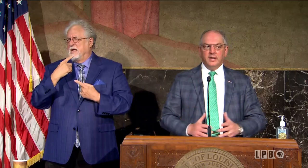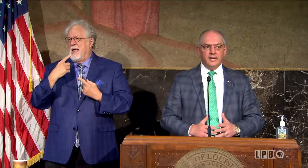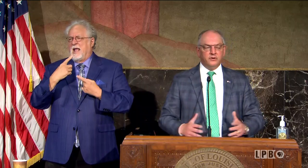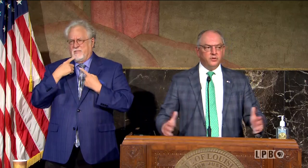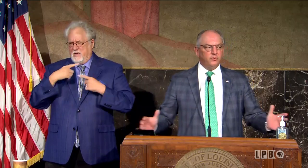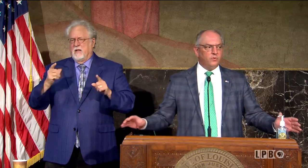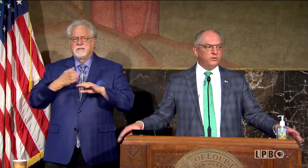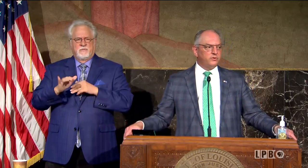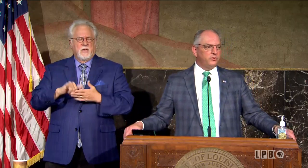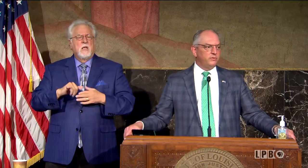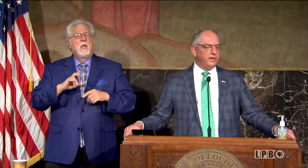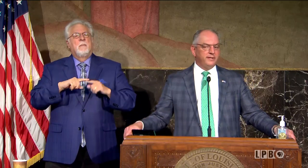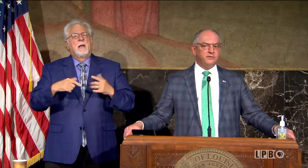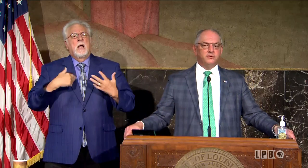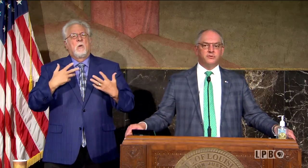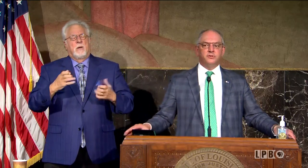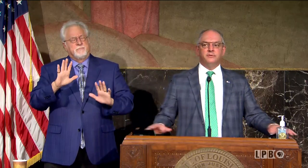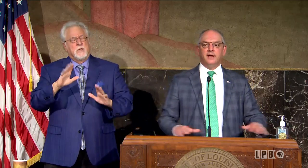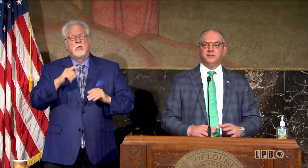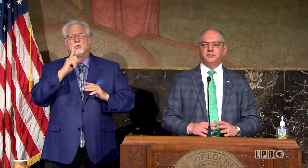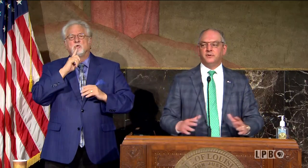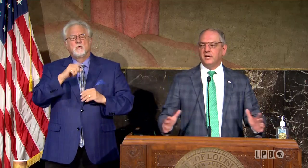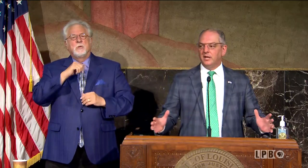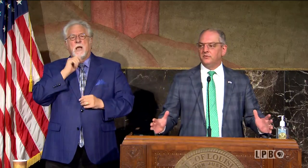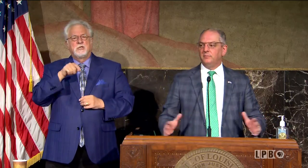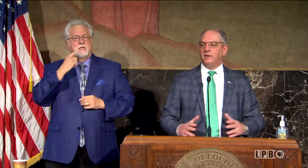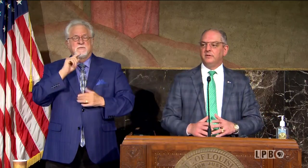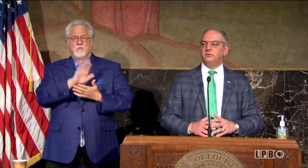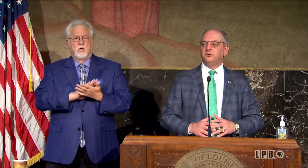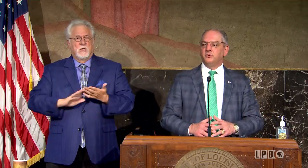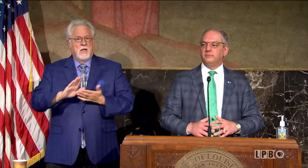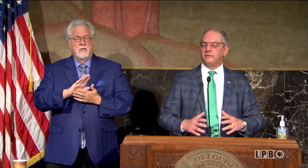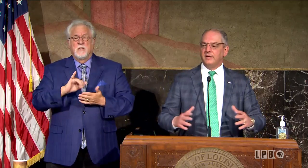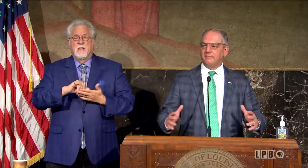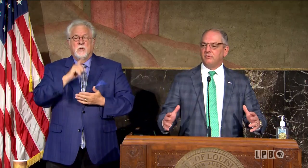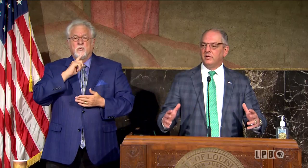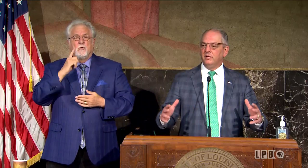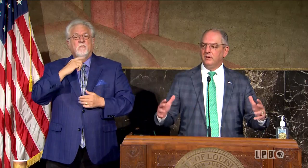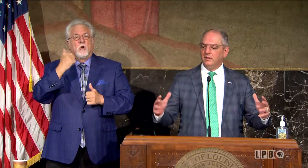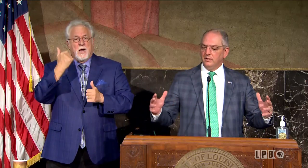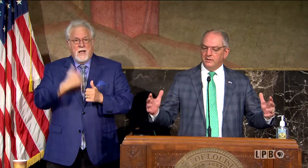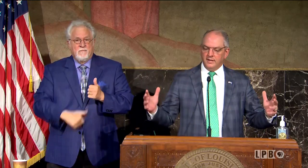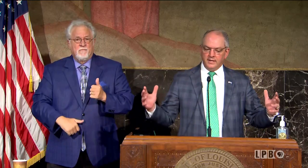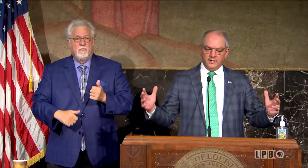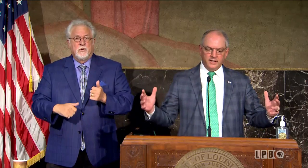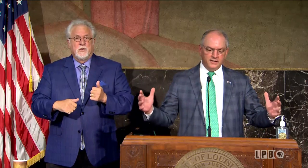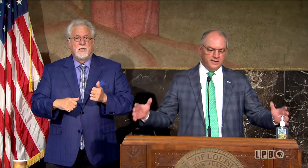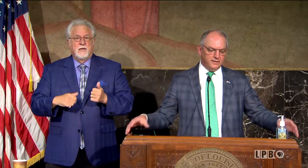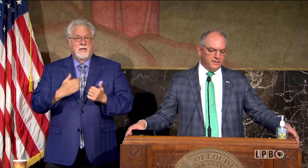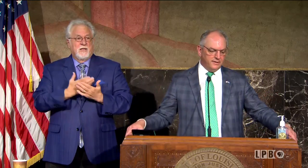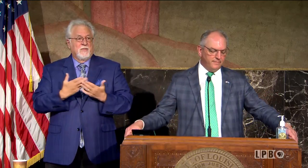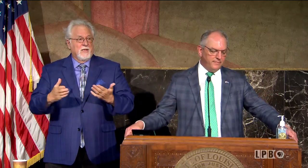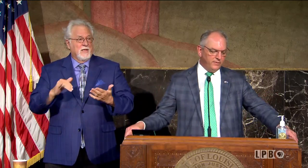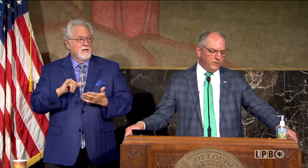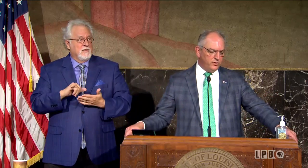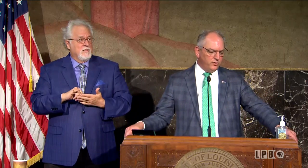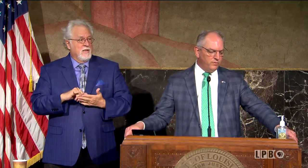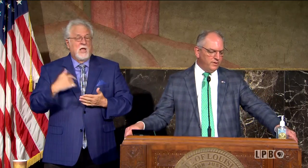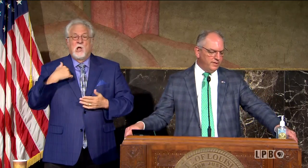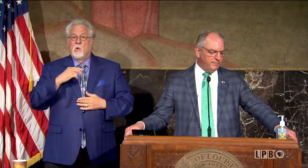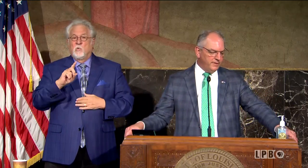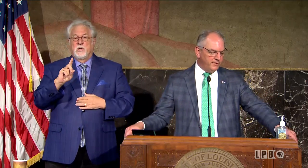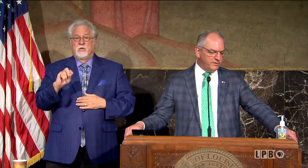thereafter. And I do want to, and this is true not just for college football, this is true for everything that